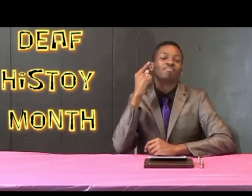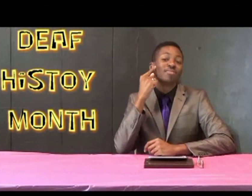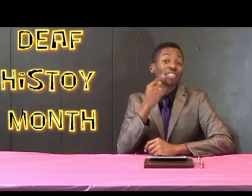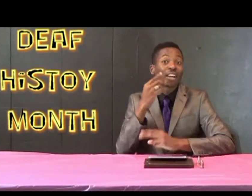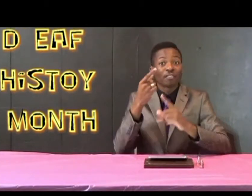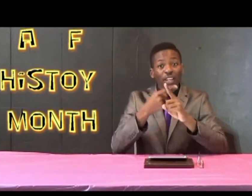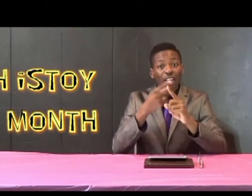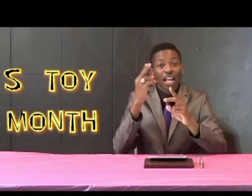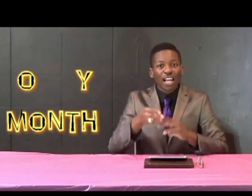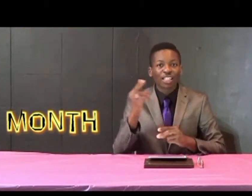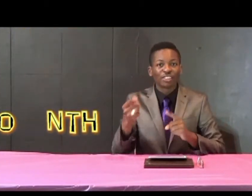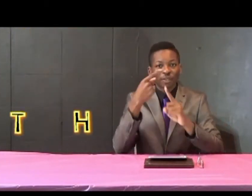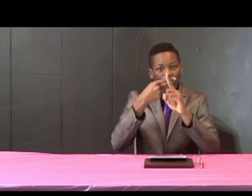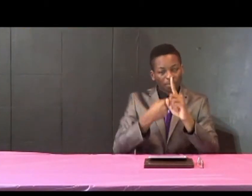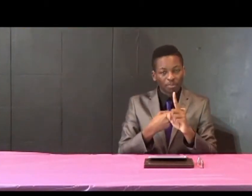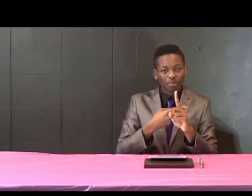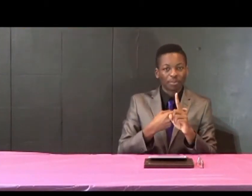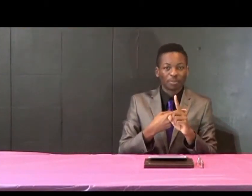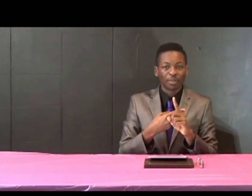Today we're going to honor Deaf History Month.